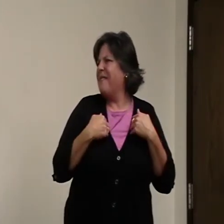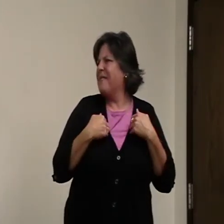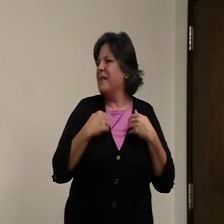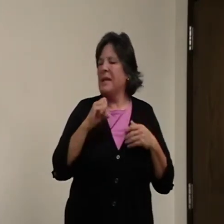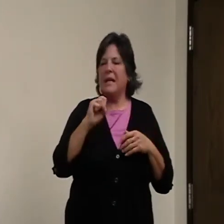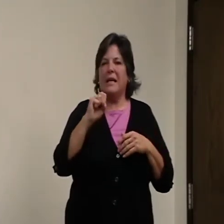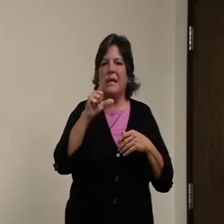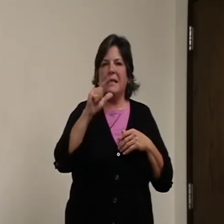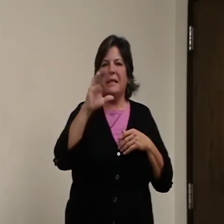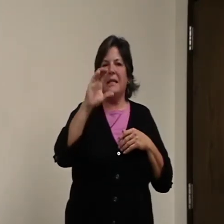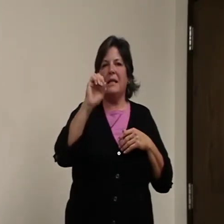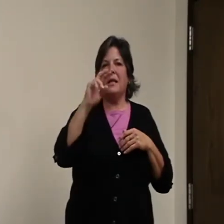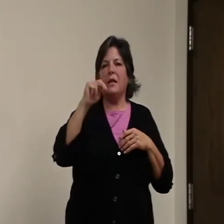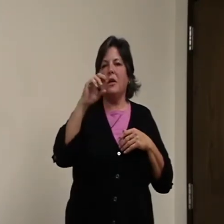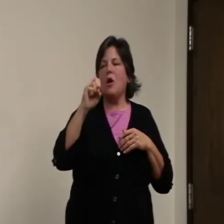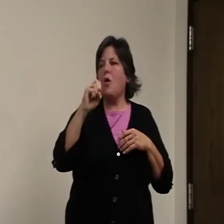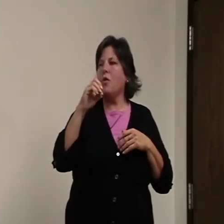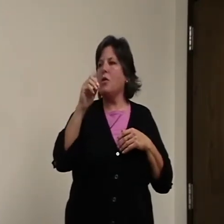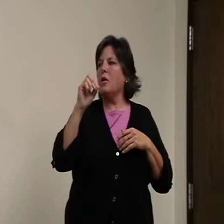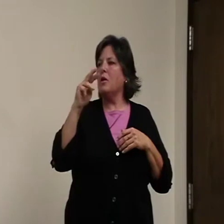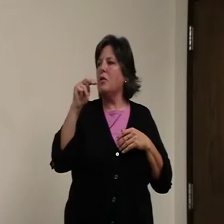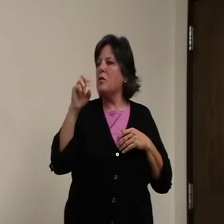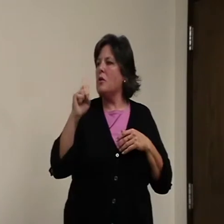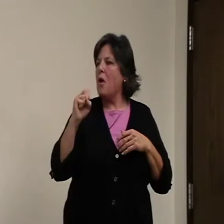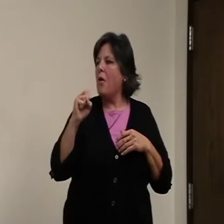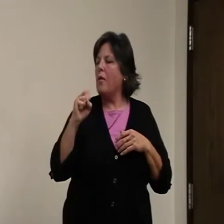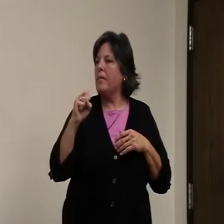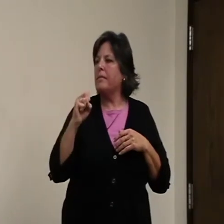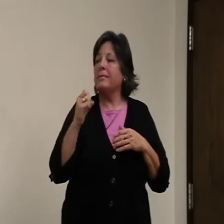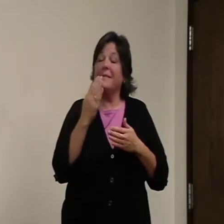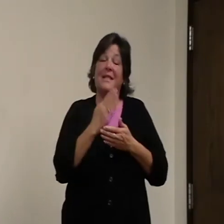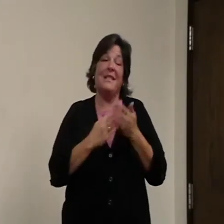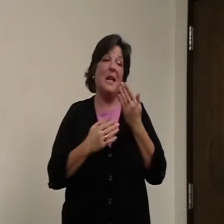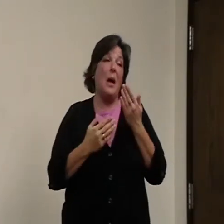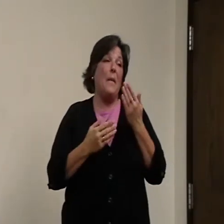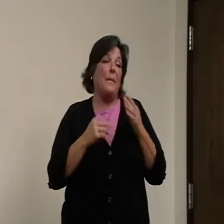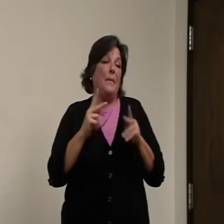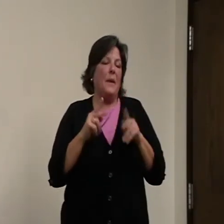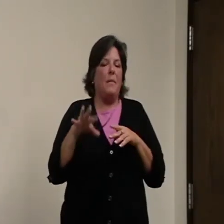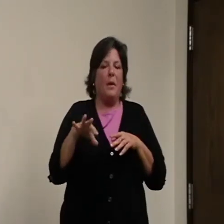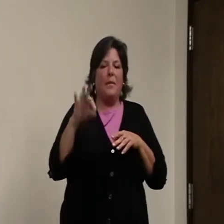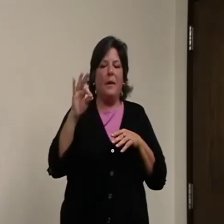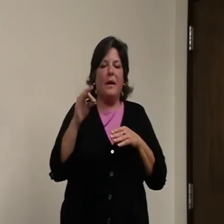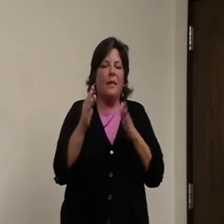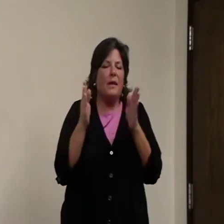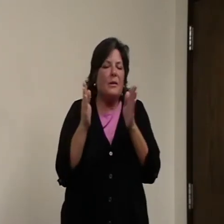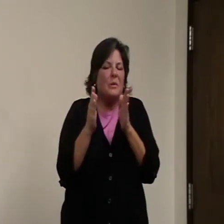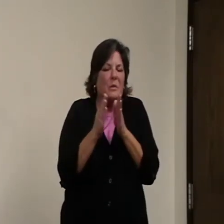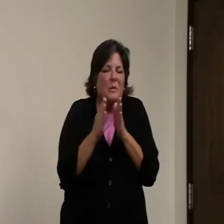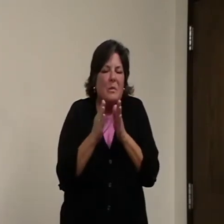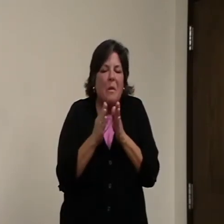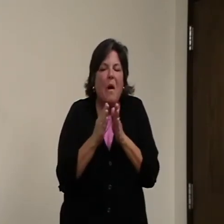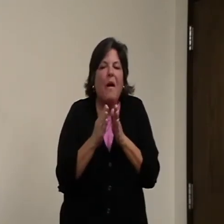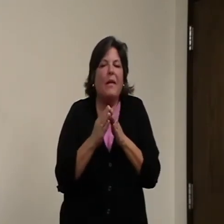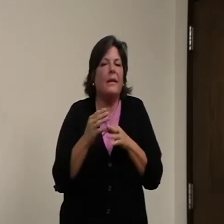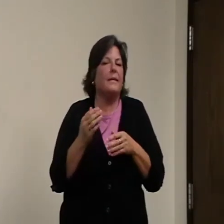can't see those. So sometimes people go with those teeny tiny little canal hearing aids because they don't want anybody to see it,